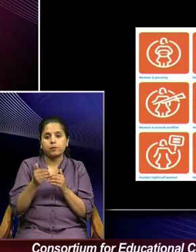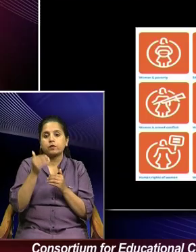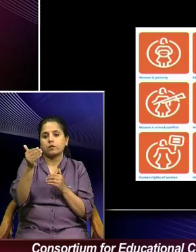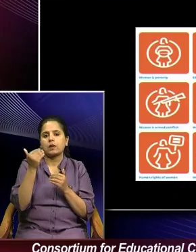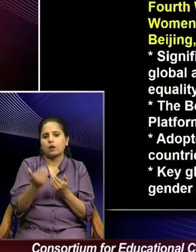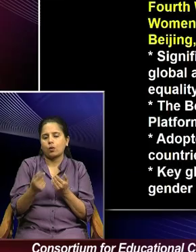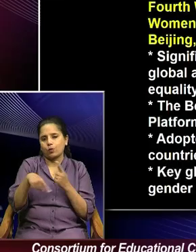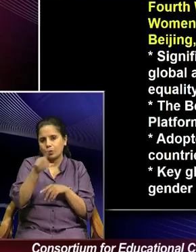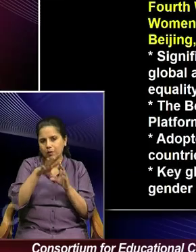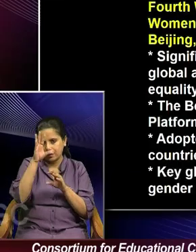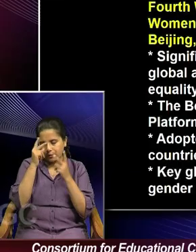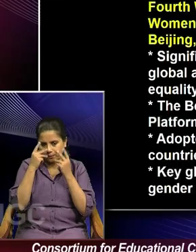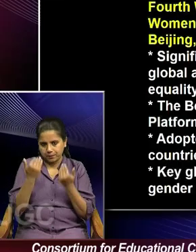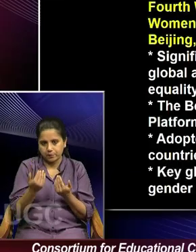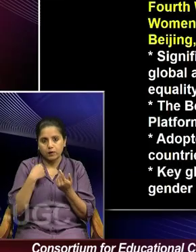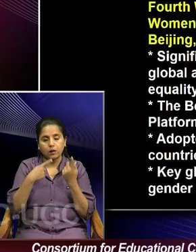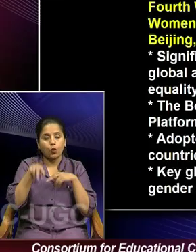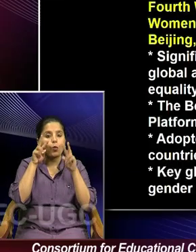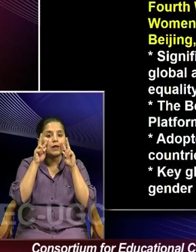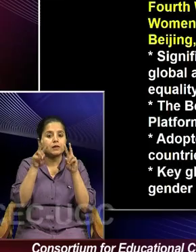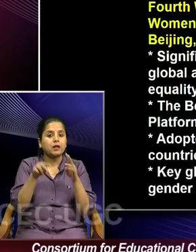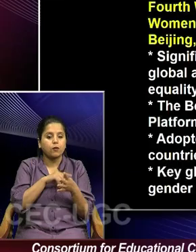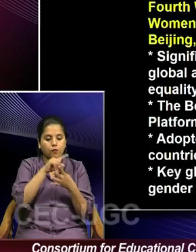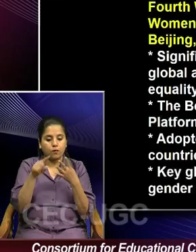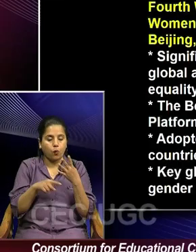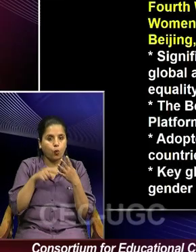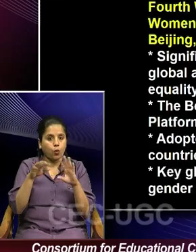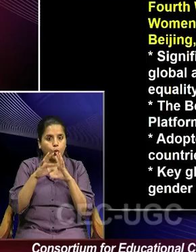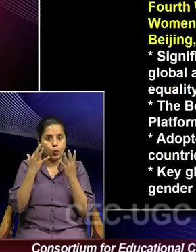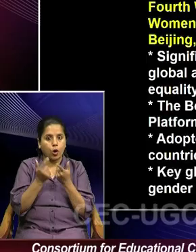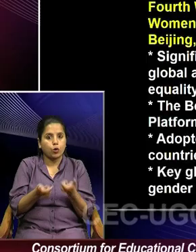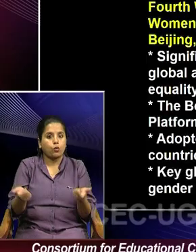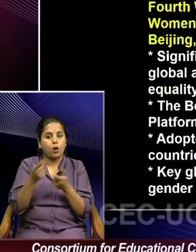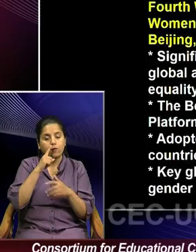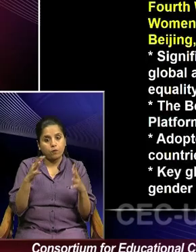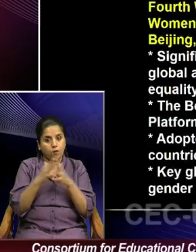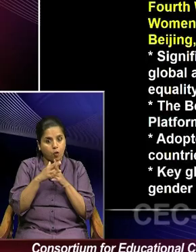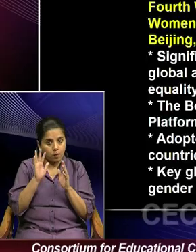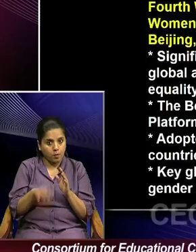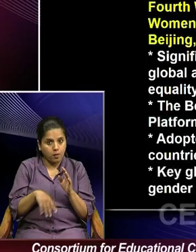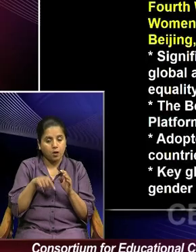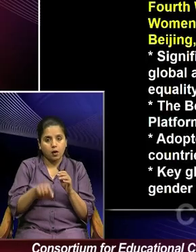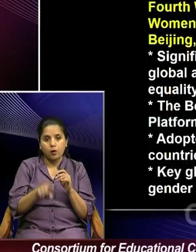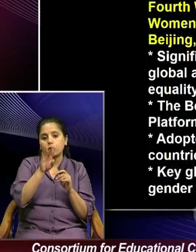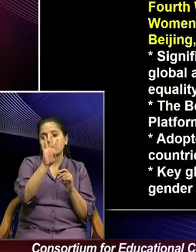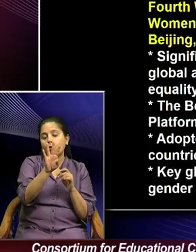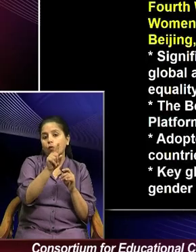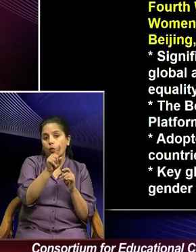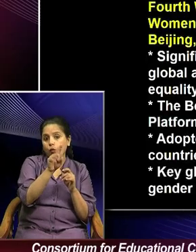forward, dear learners, that when we look at the 4th World Conference on Women, 4 to 15